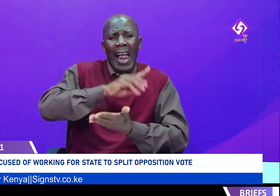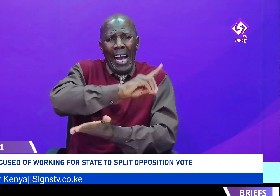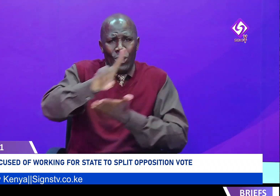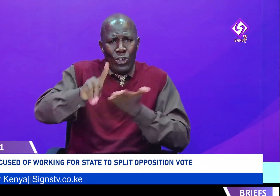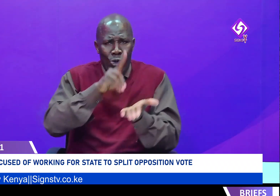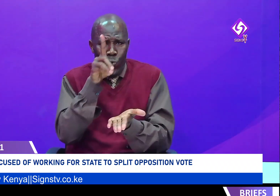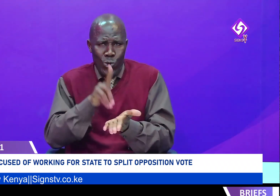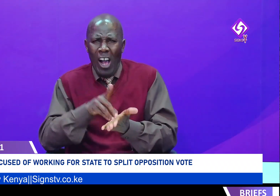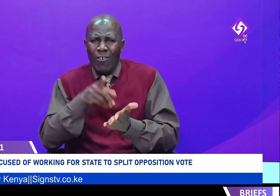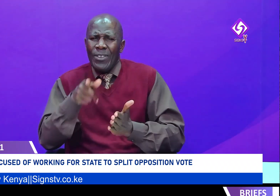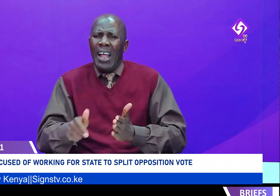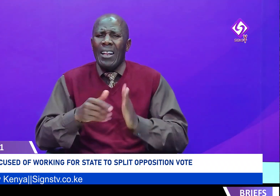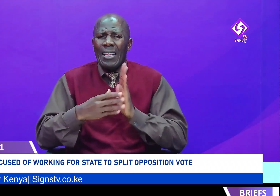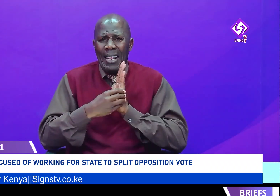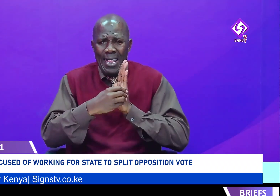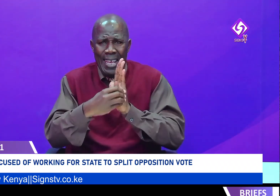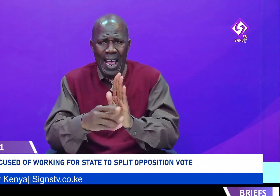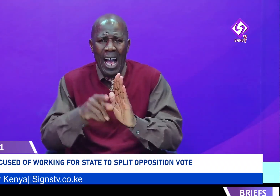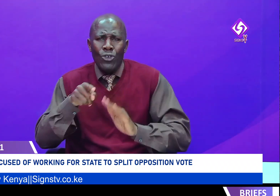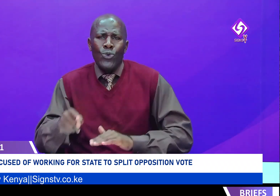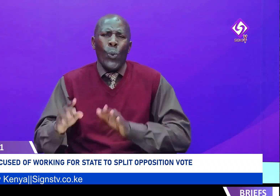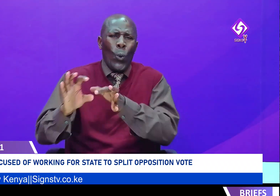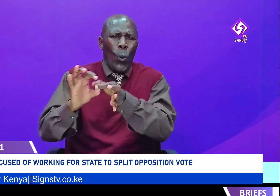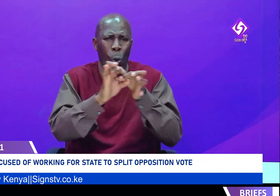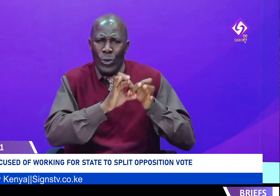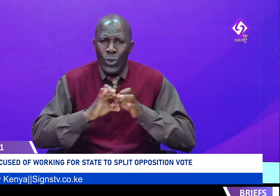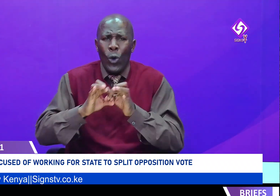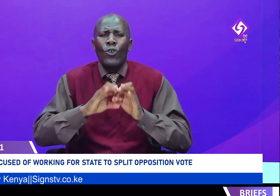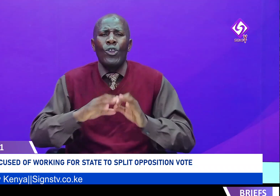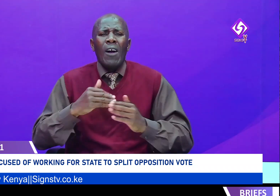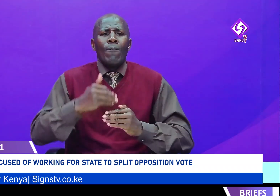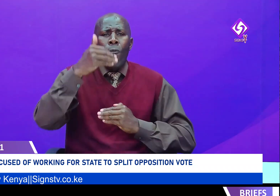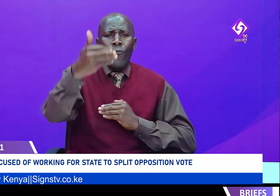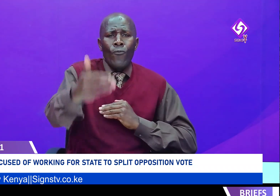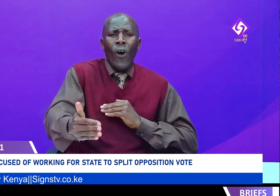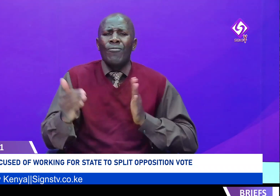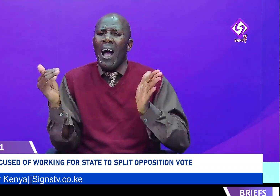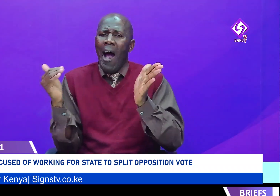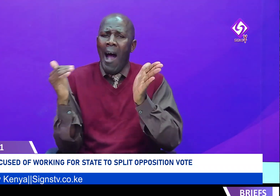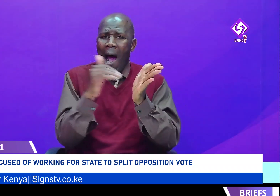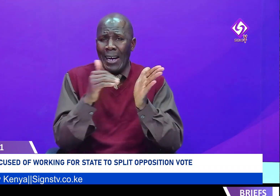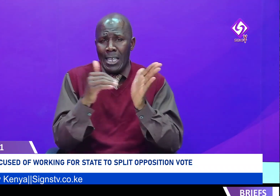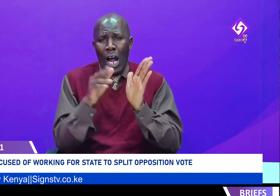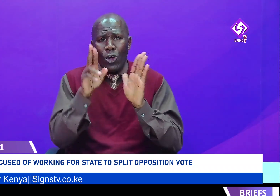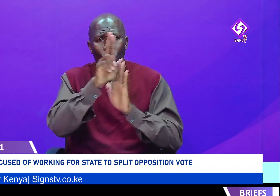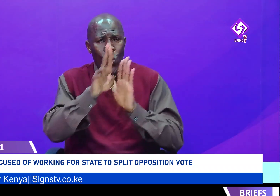and parties to sow division and undermine the united front against the